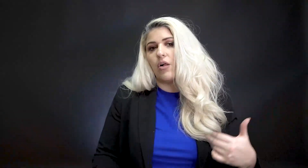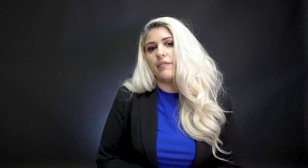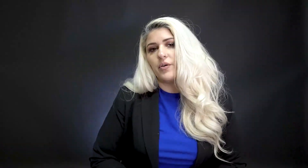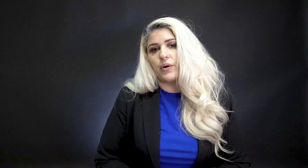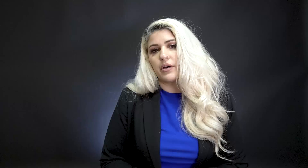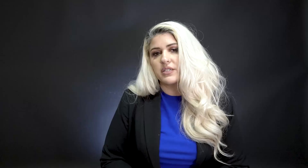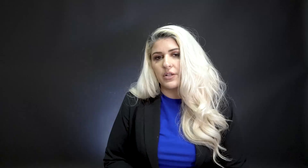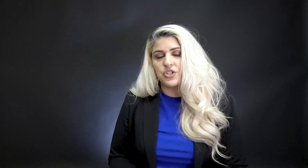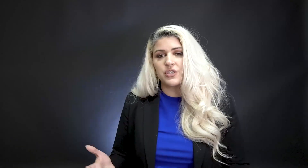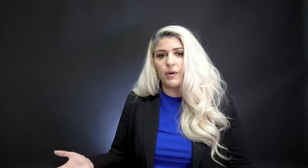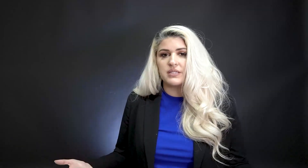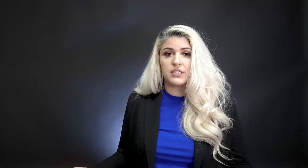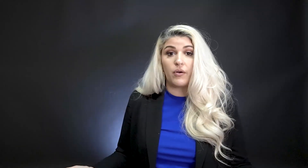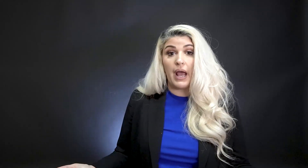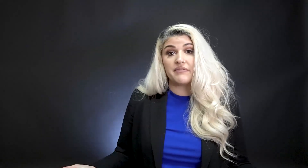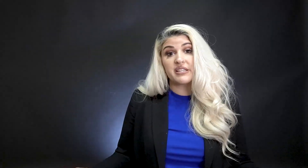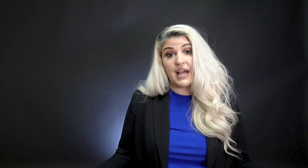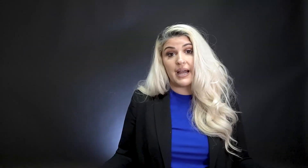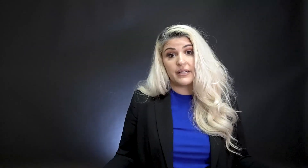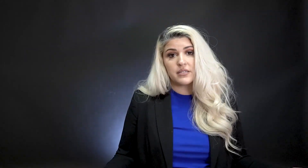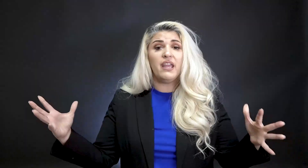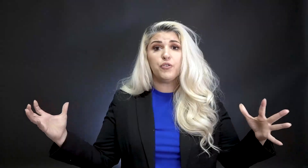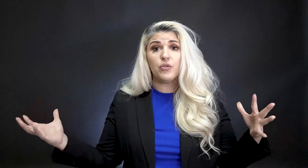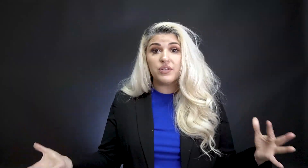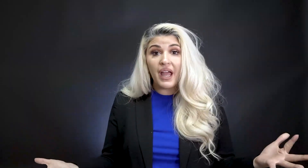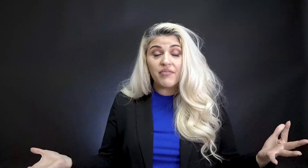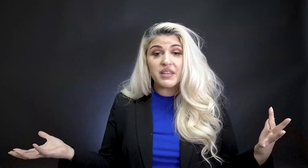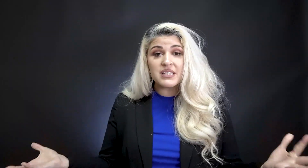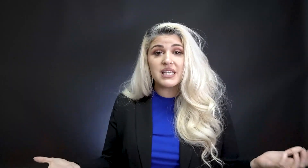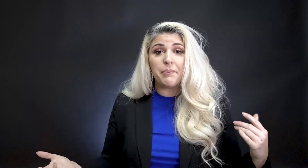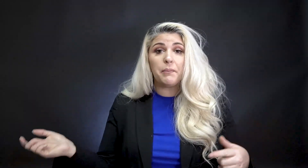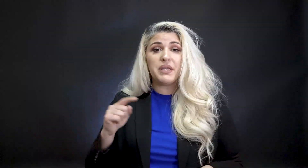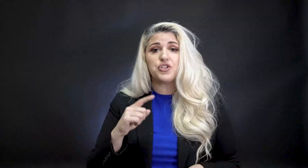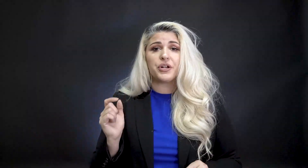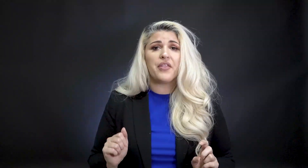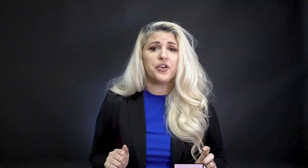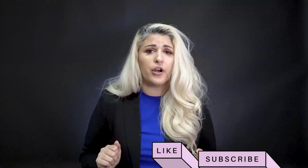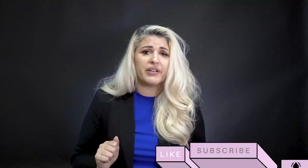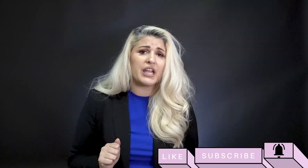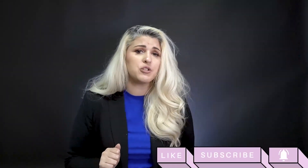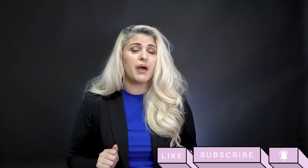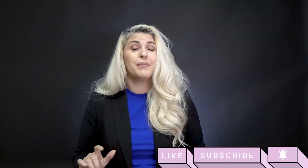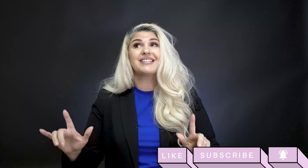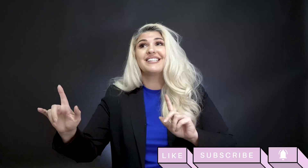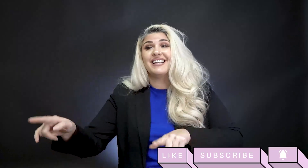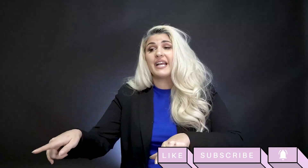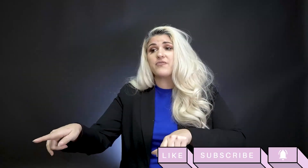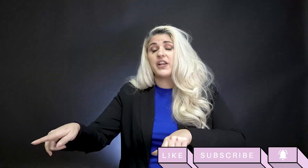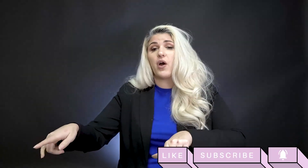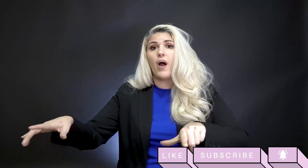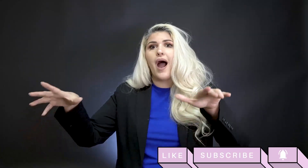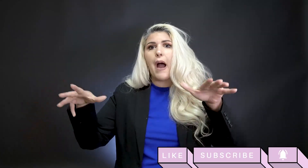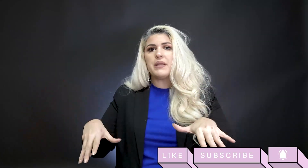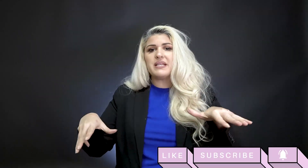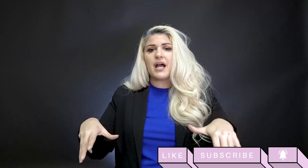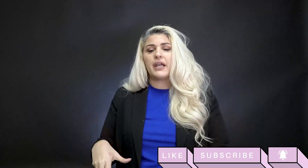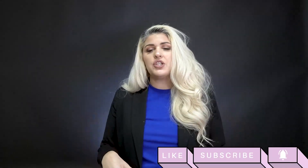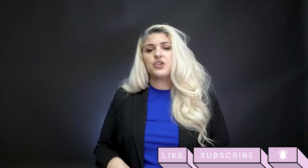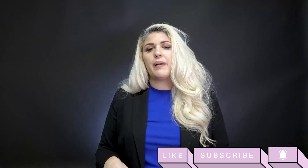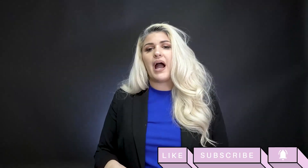of the words, not just the ones that don't have signs. If you love this tip, be sure to hit the notification bell because in the next video, I'm going to be talking to you about how